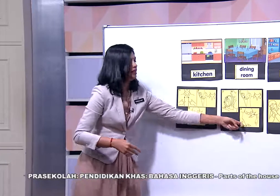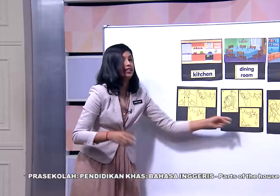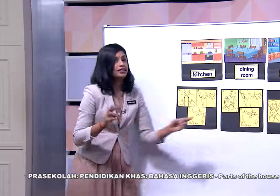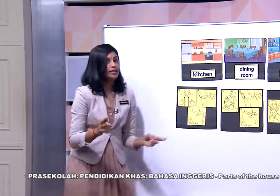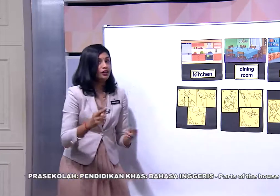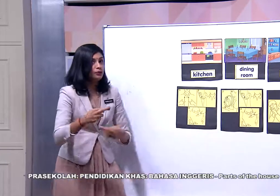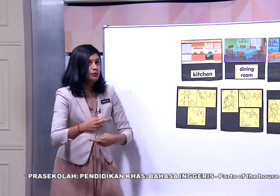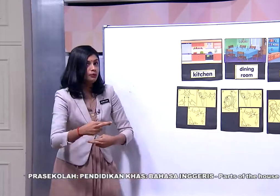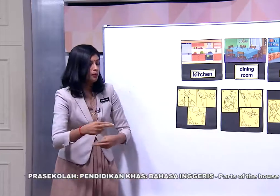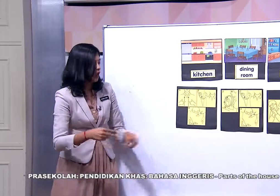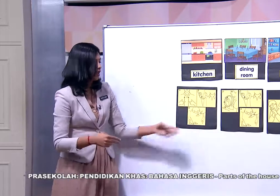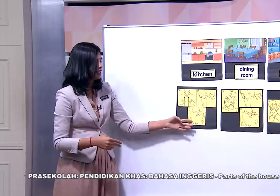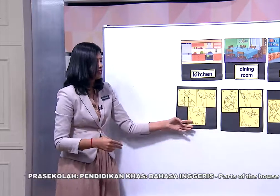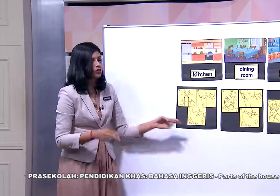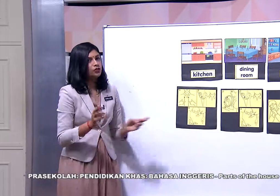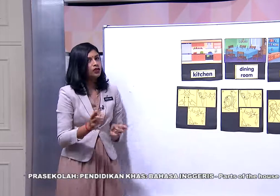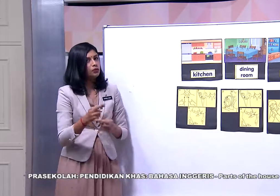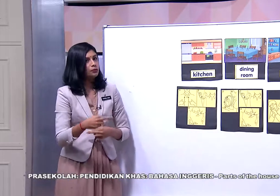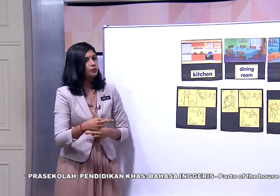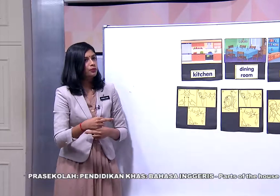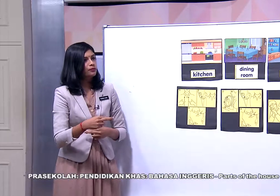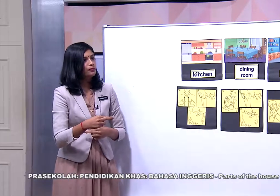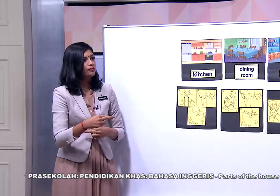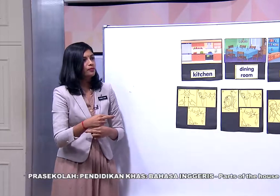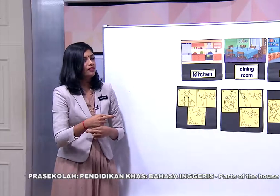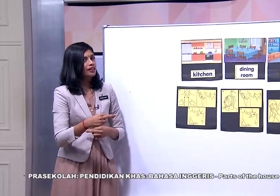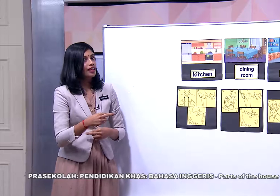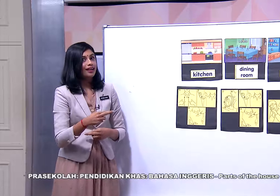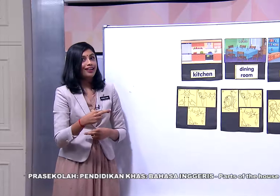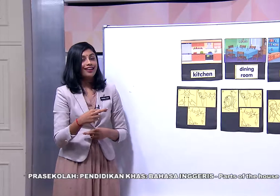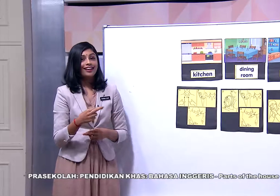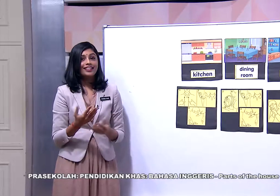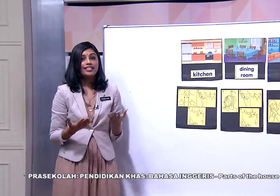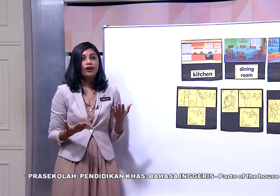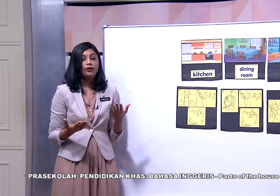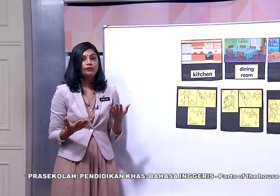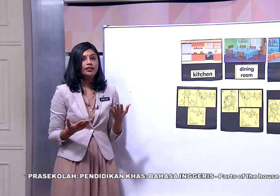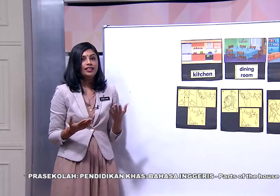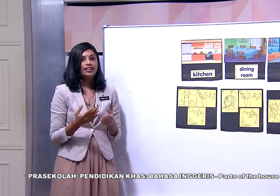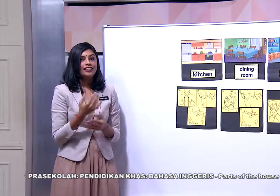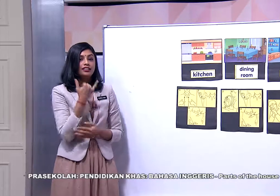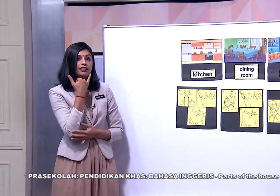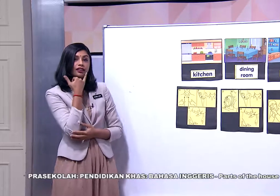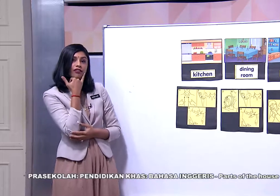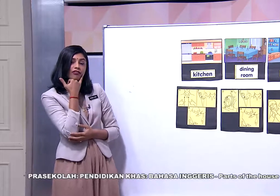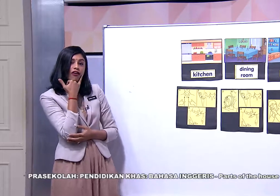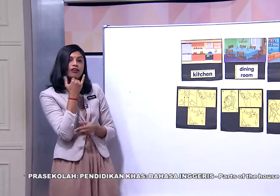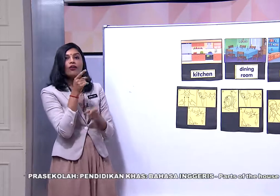This is a room. And this is also a room. Wow. So, is it wrong or